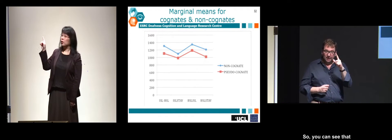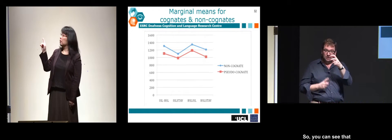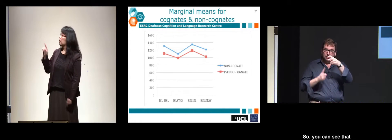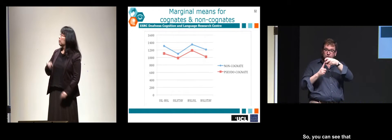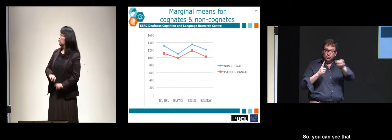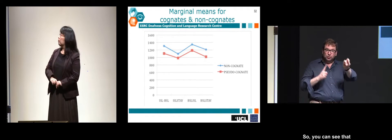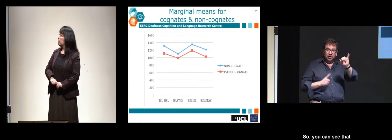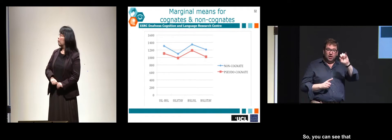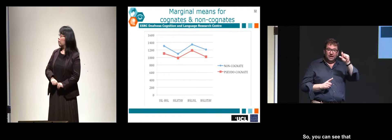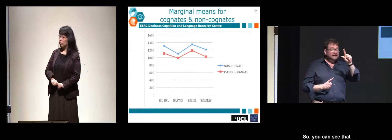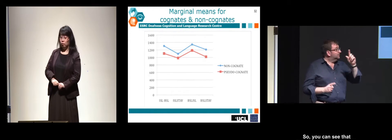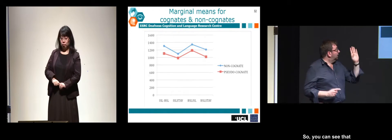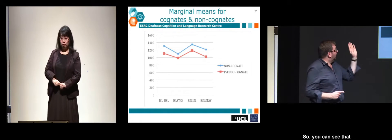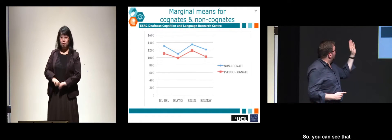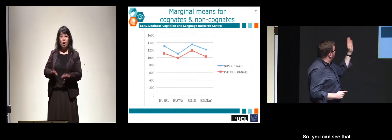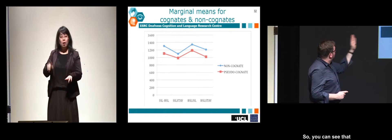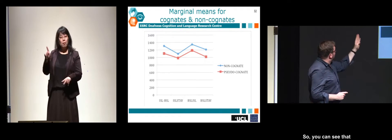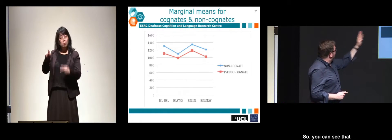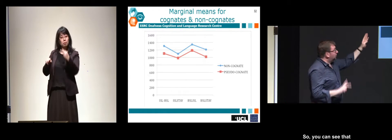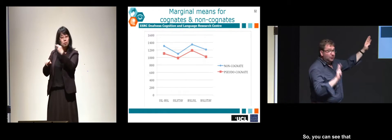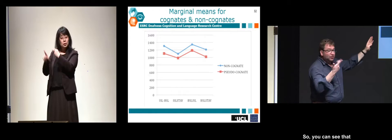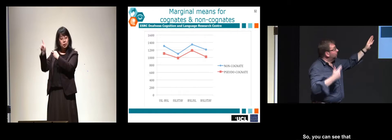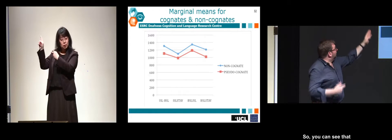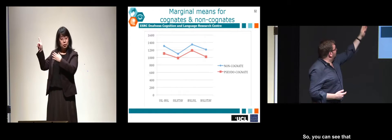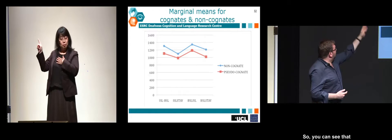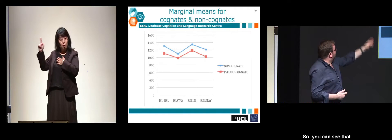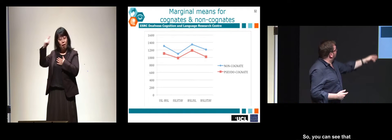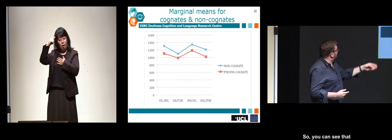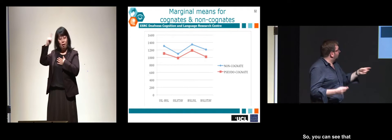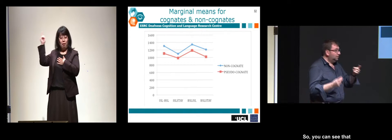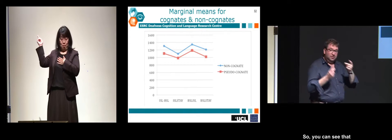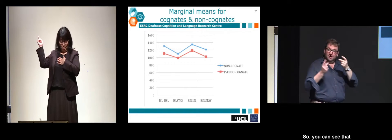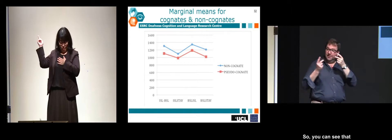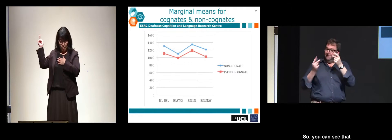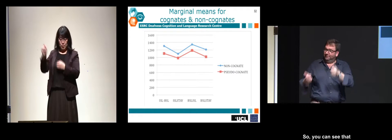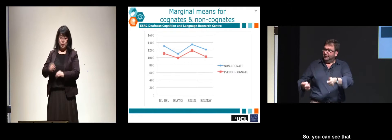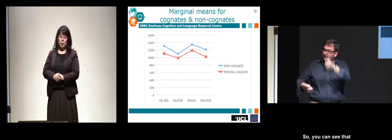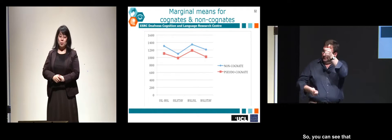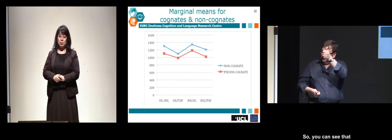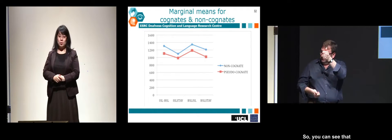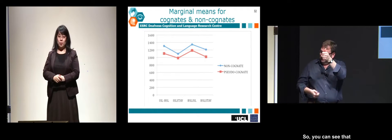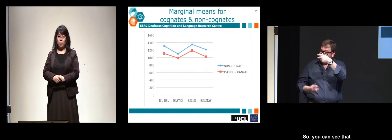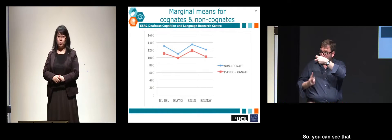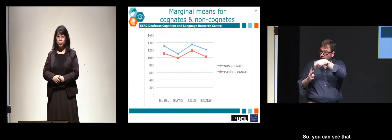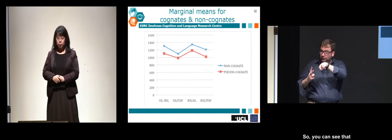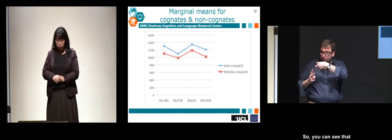So you can see that switching from BSL to